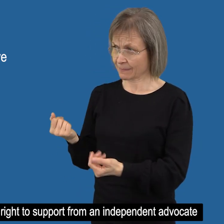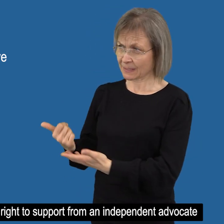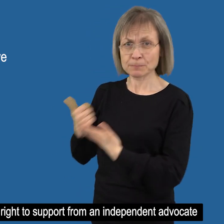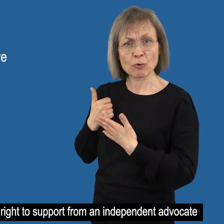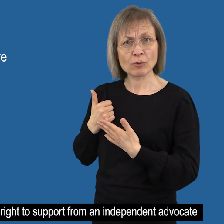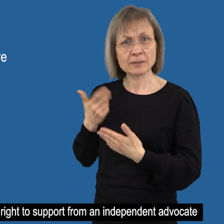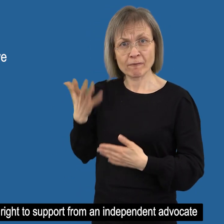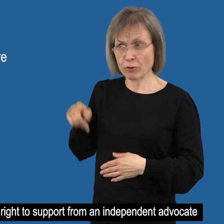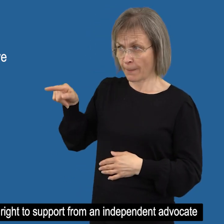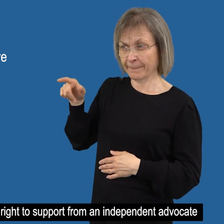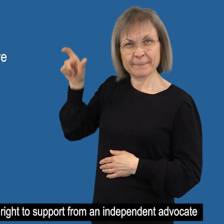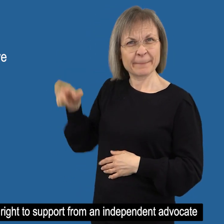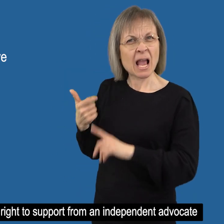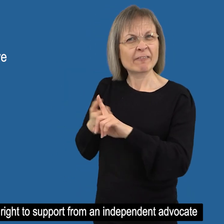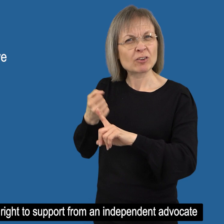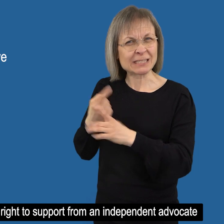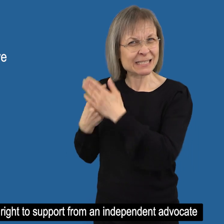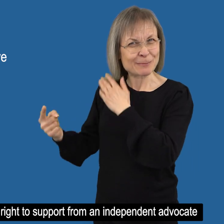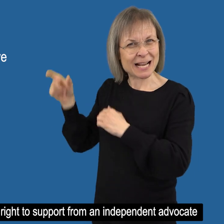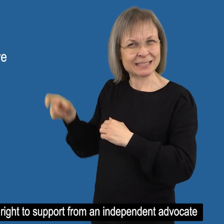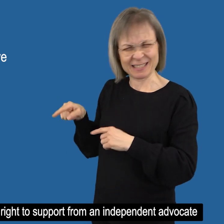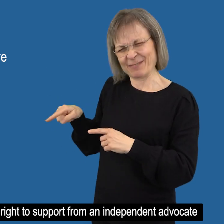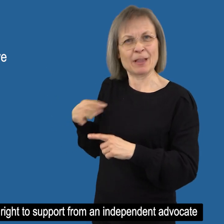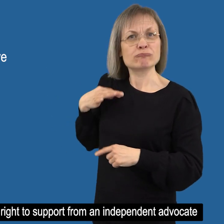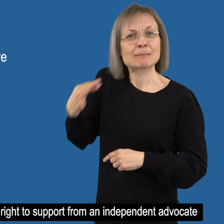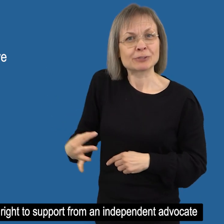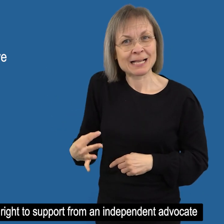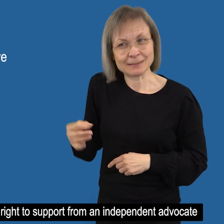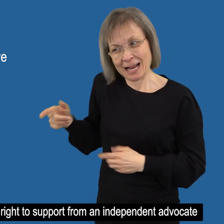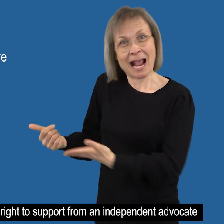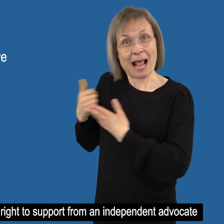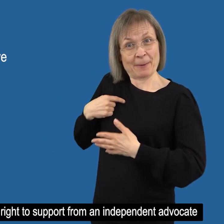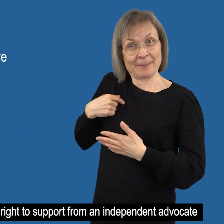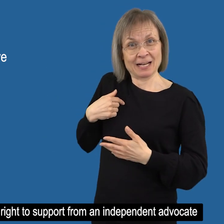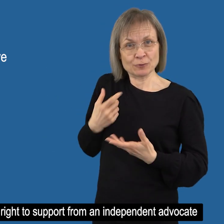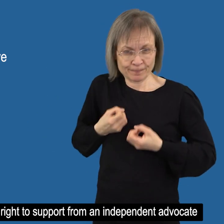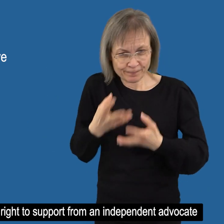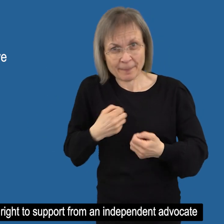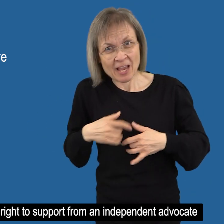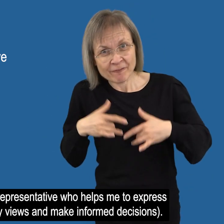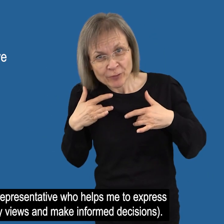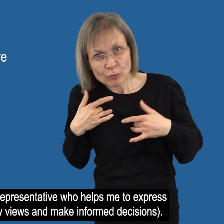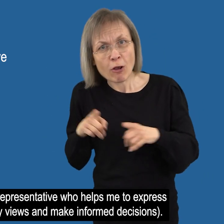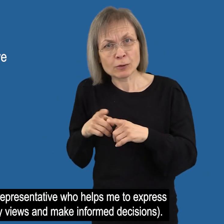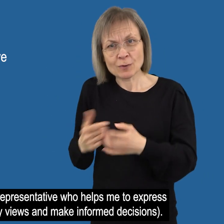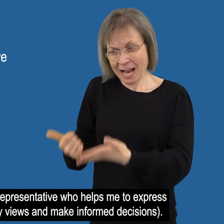I have a right to support from an independent advocate, a representative who helps me to express my views and make